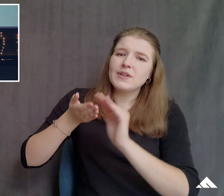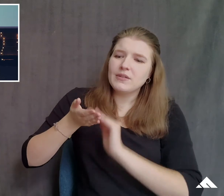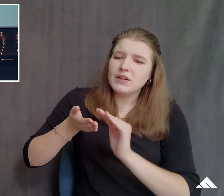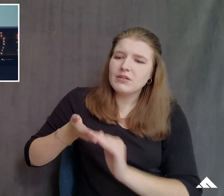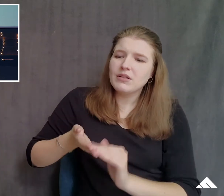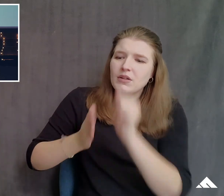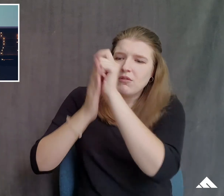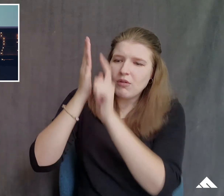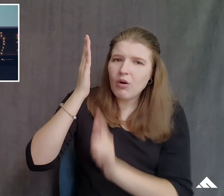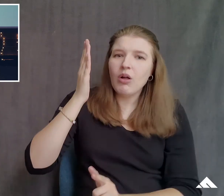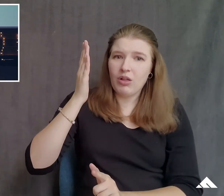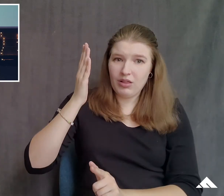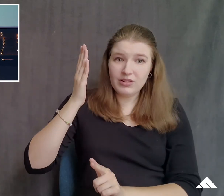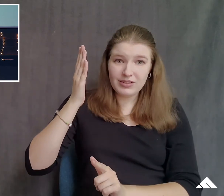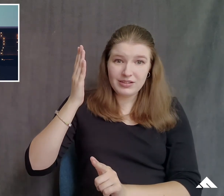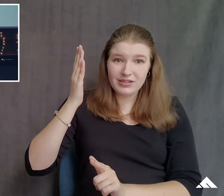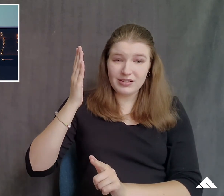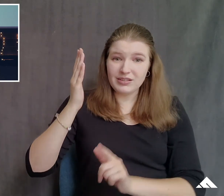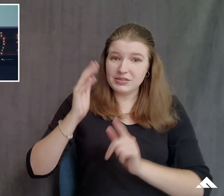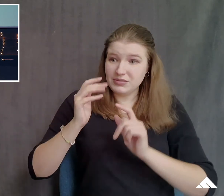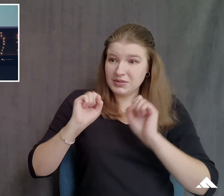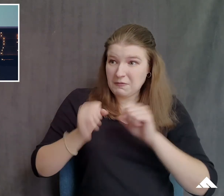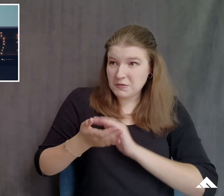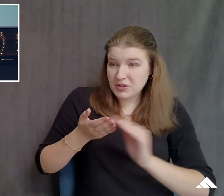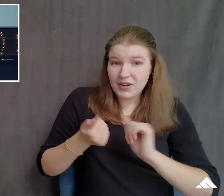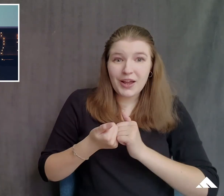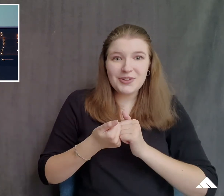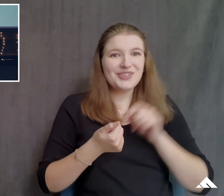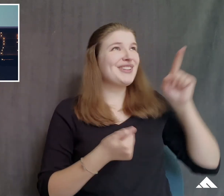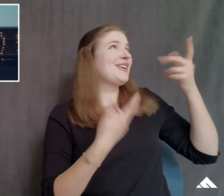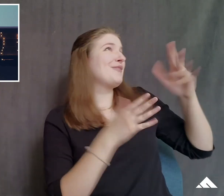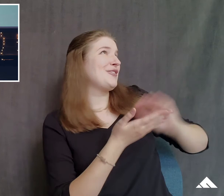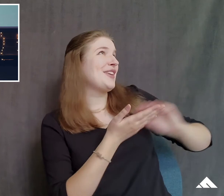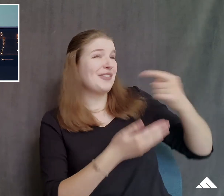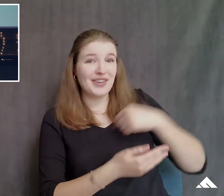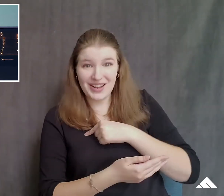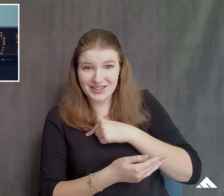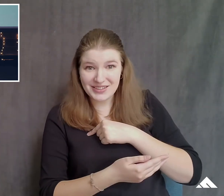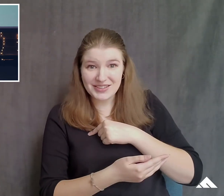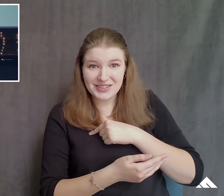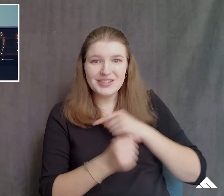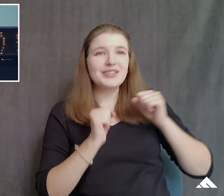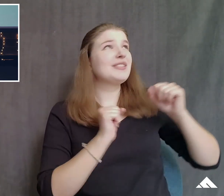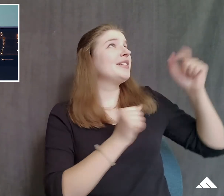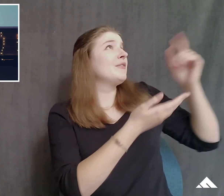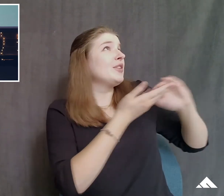those wounds that have been accumulated is because we have been forgiven. And because we have been forgiven, we can